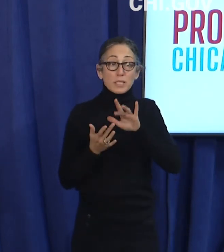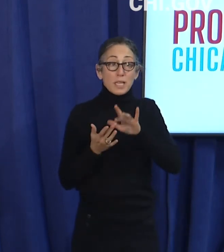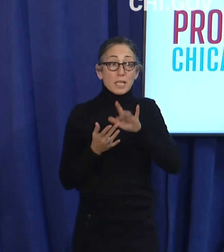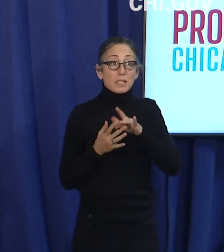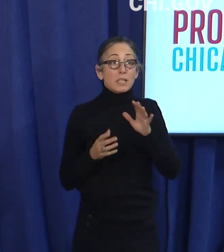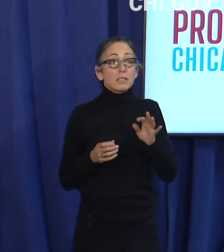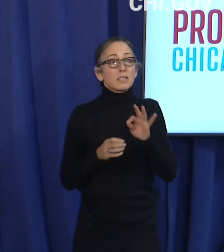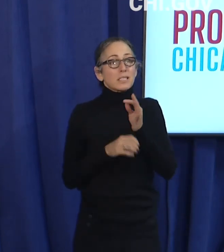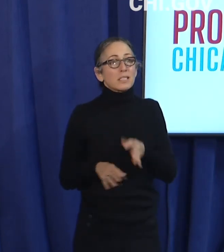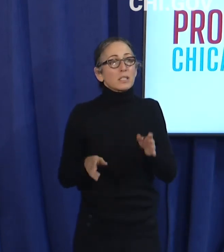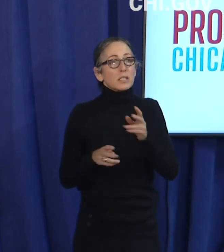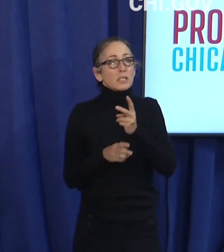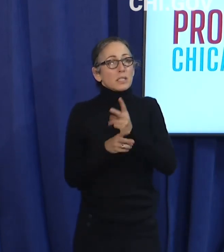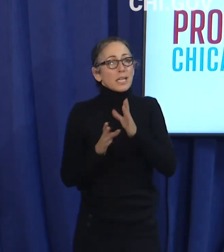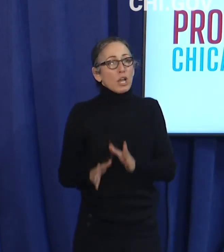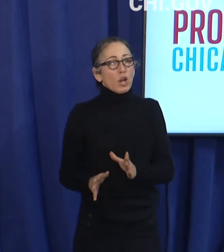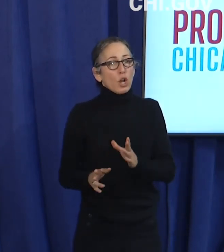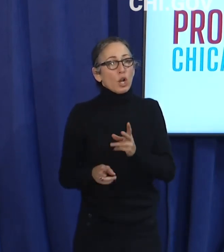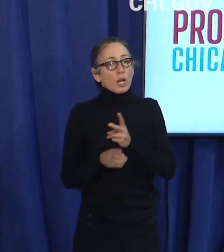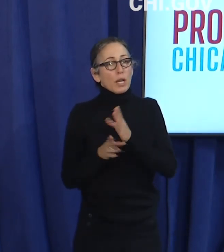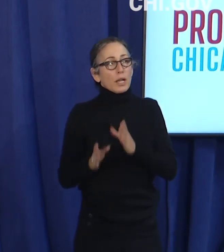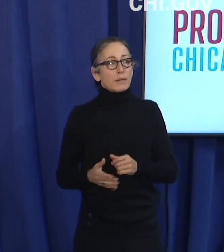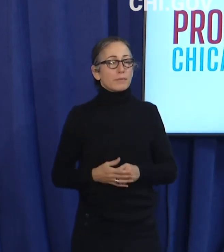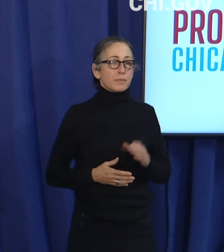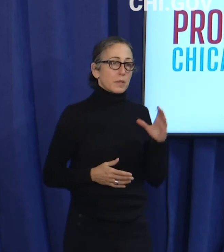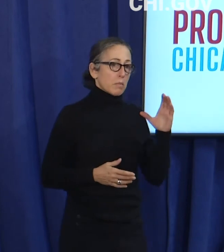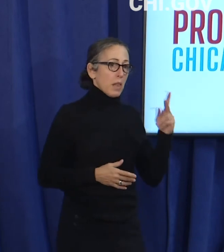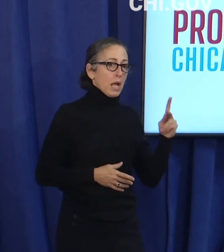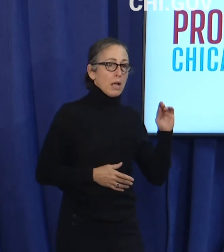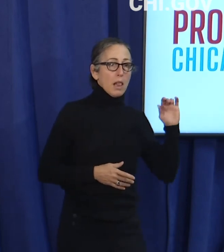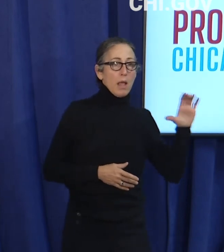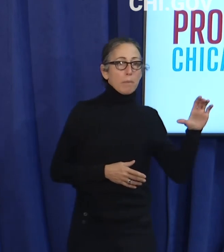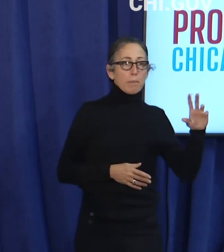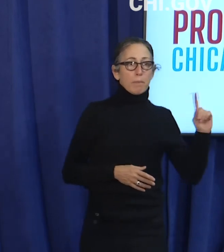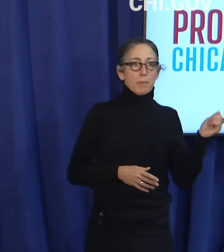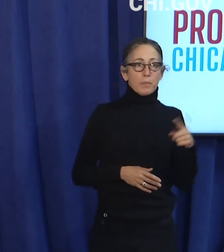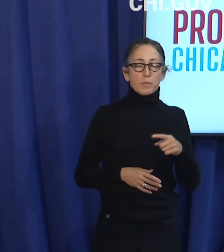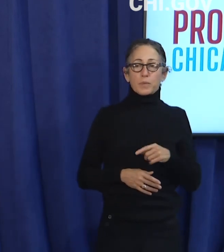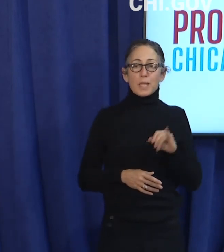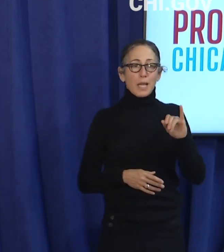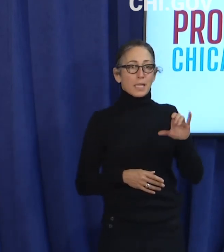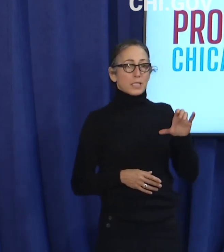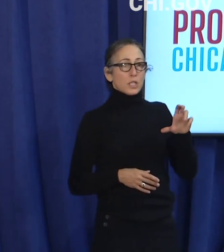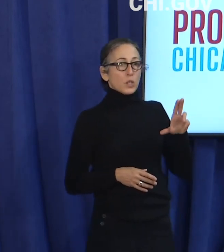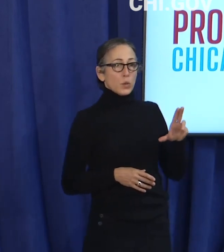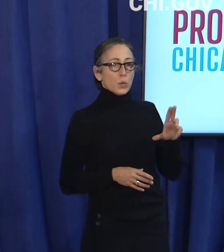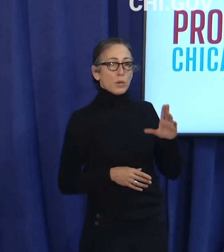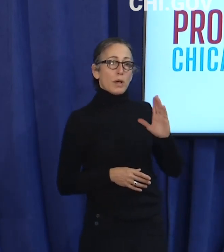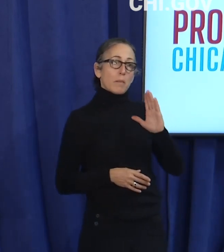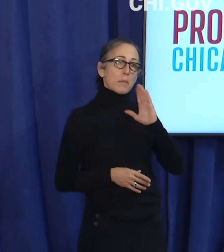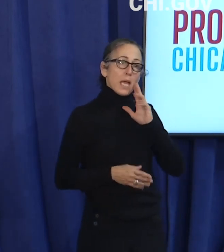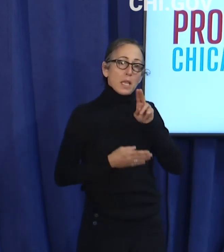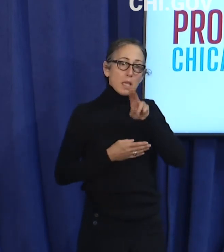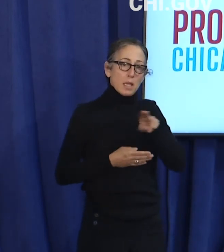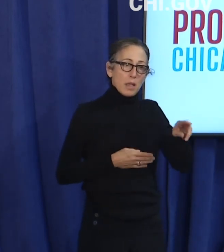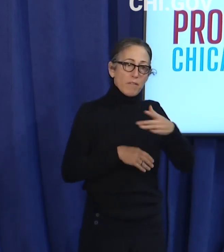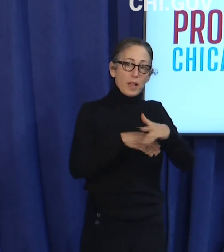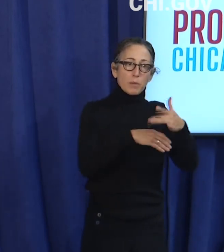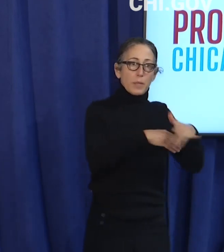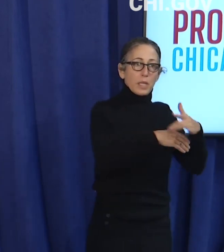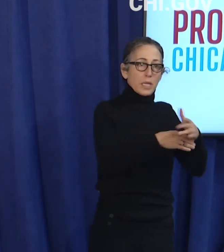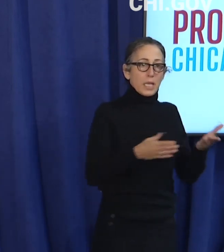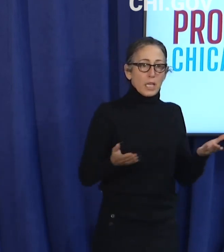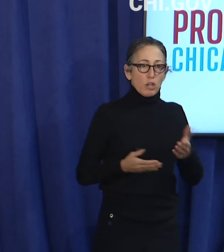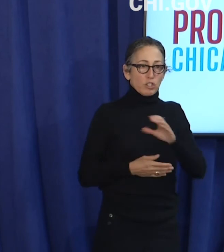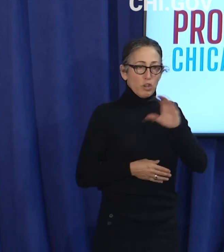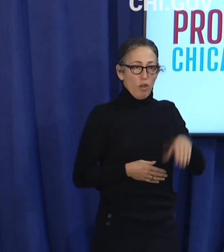that have been hardest hit. All right, from Block Club, what is the ICU bed availability in Chicago proper? So it